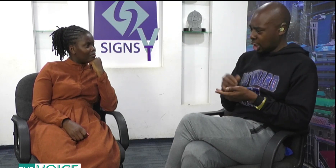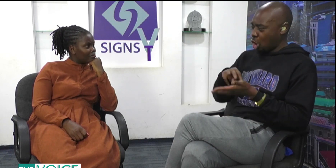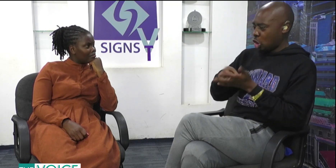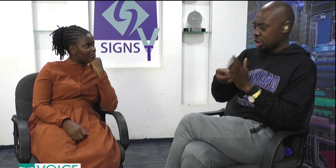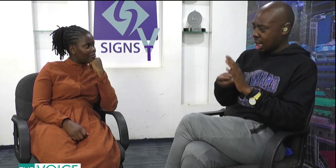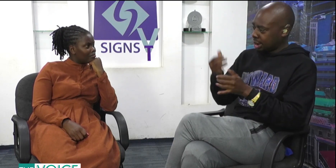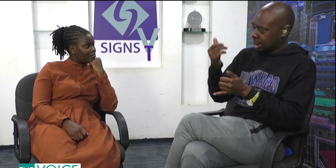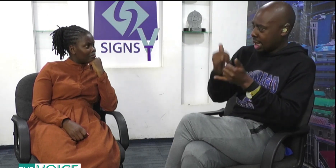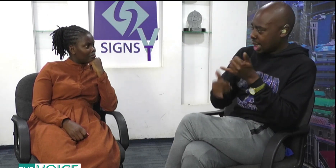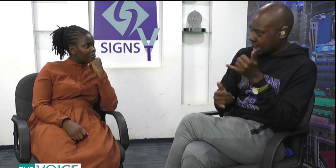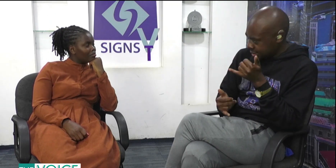After that,